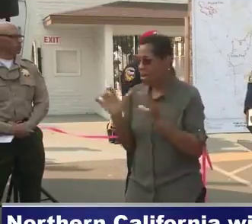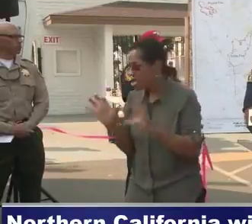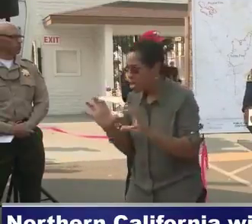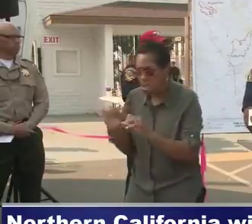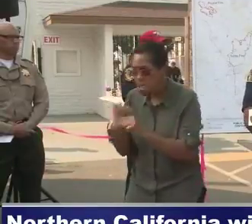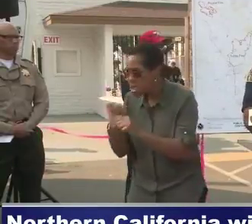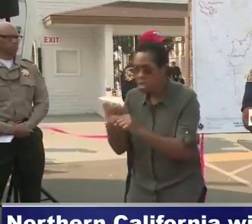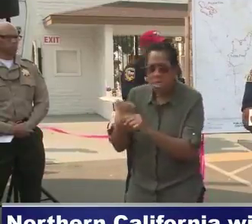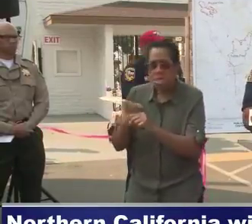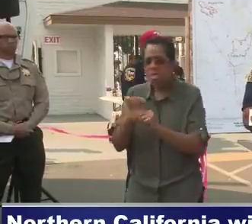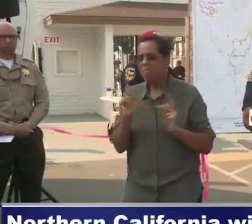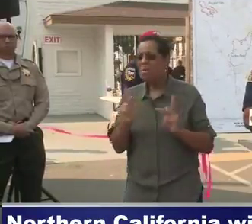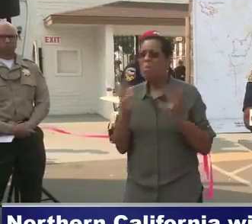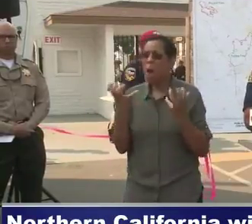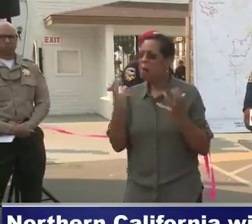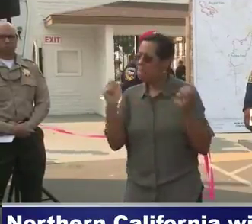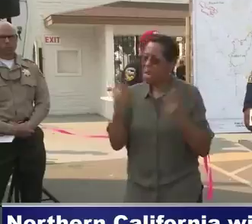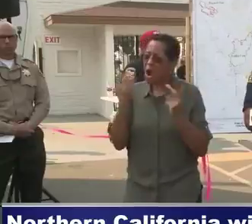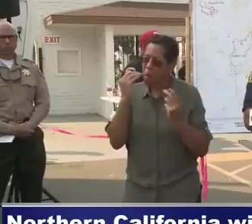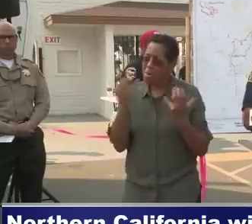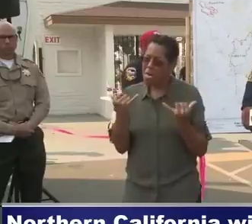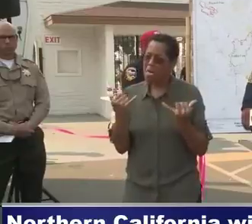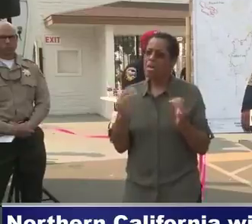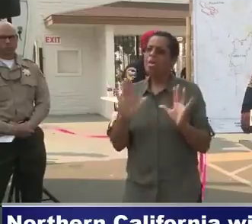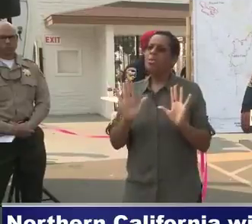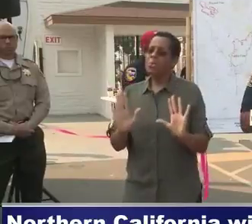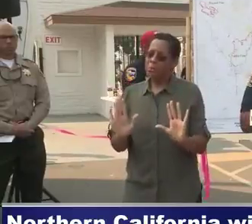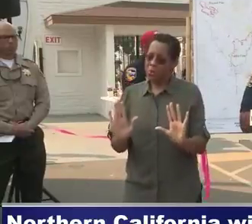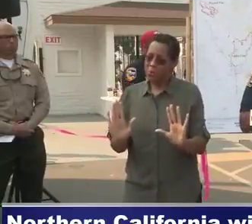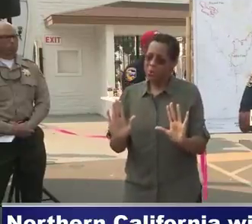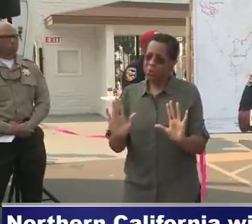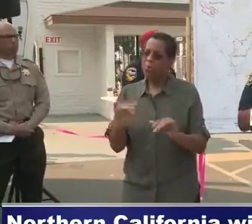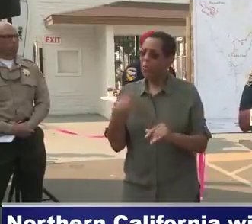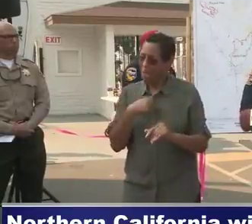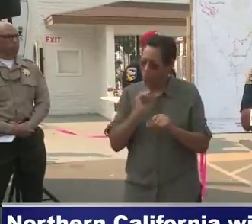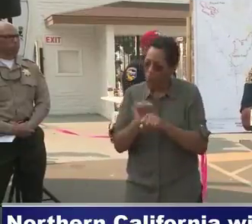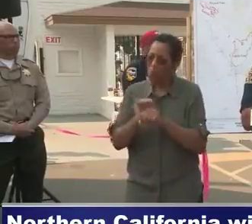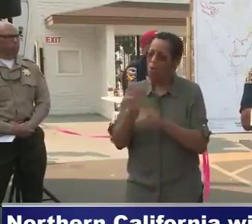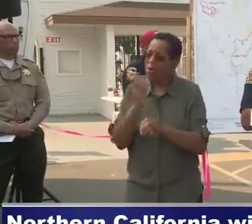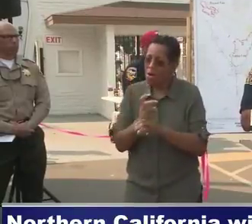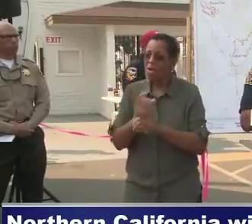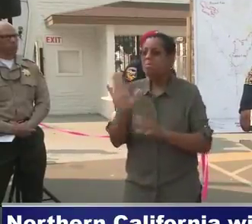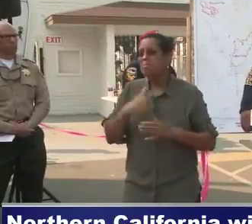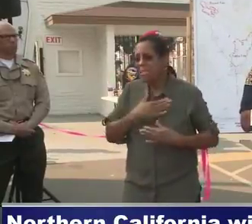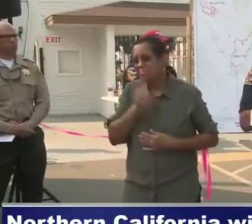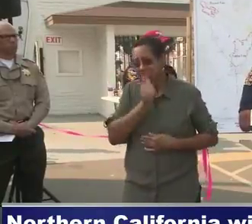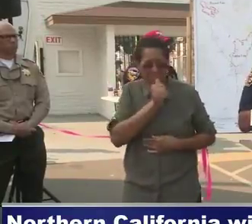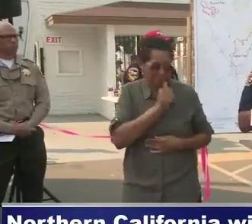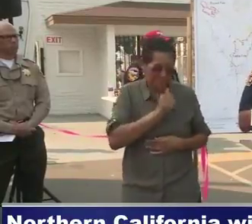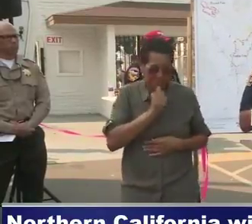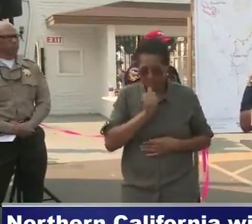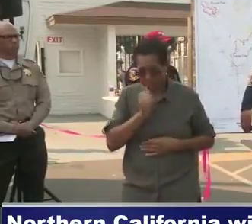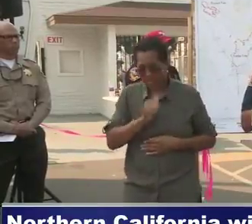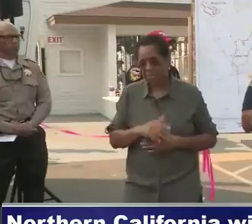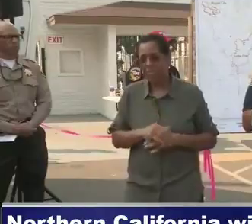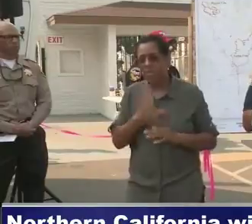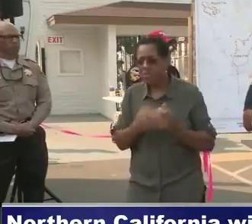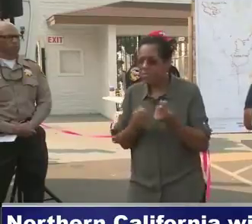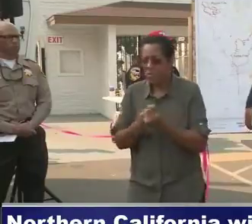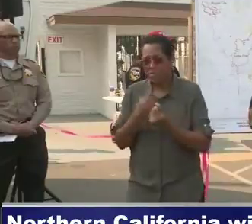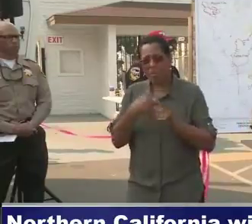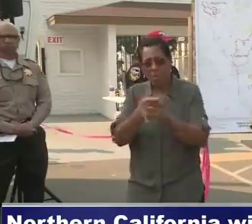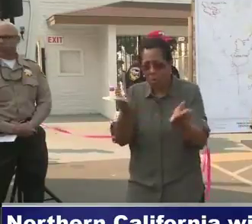city. So there's a lot of good work going on here. So please bear with us. We're with you, and we will always be with you.